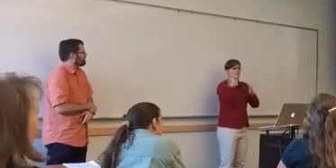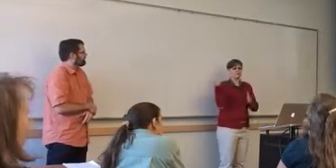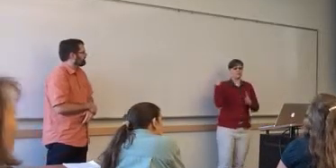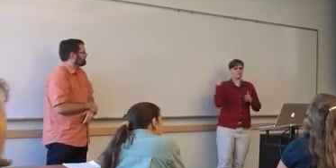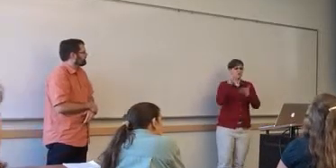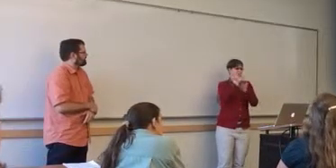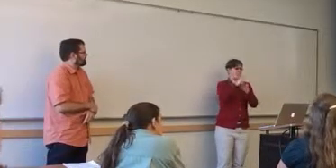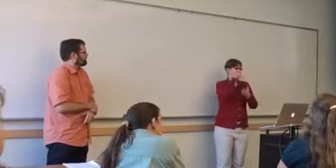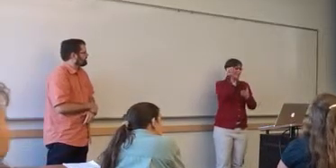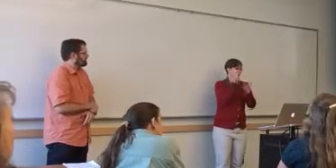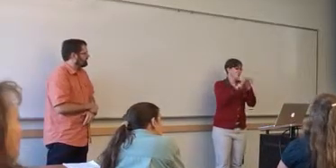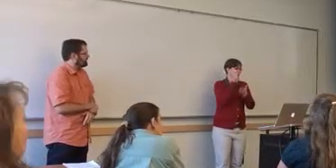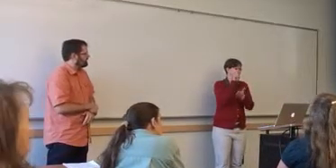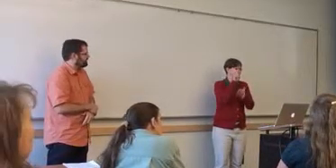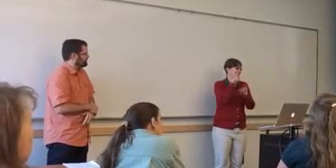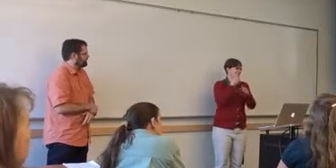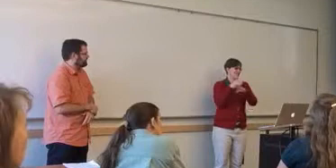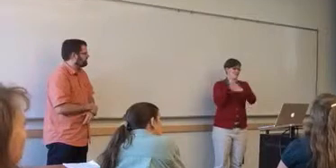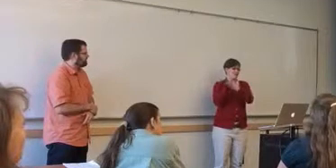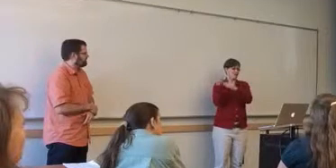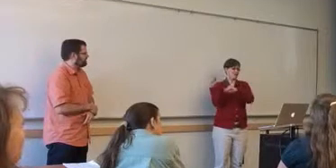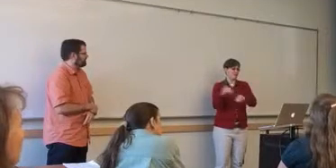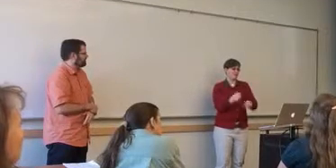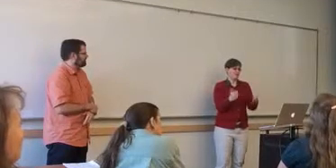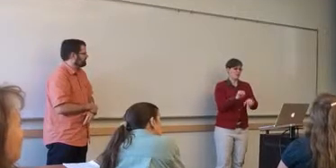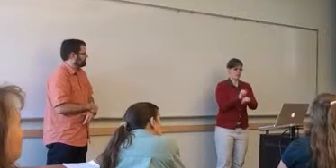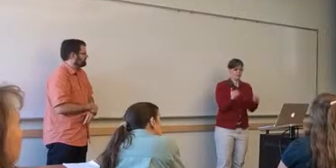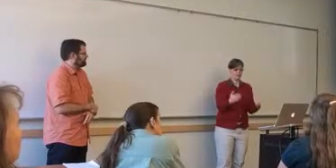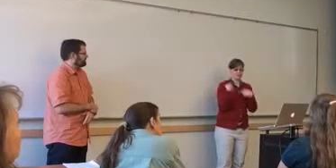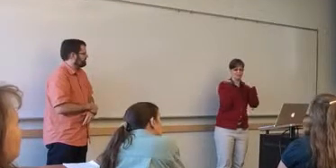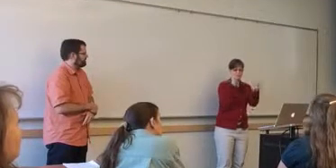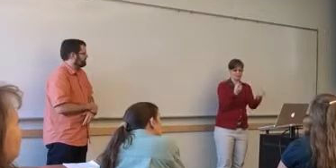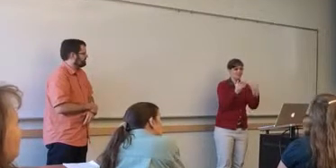So this is the current picture of Bonnet University. Both of us graduated from there.